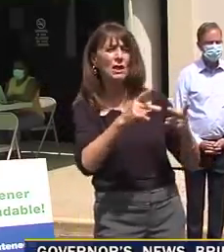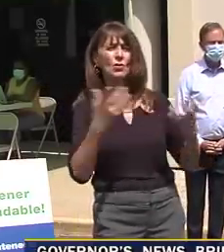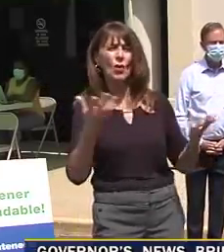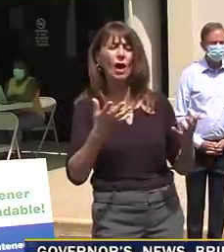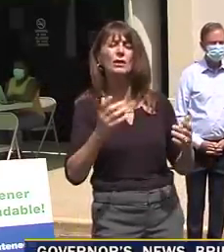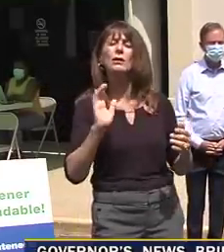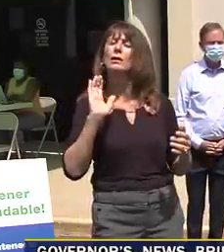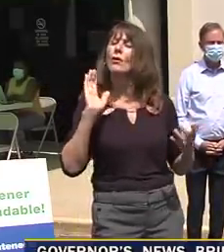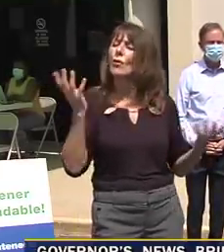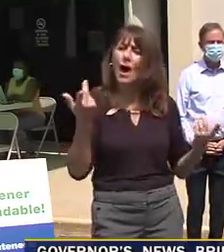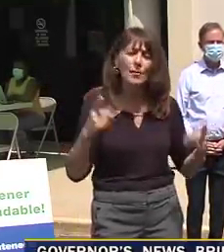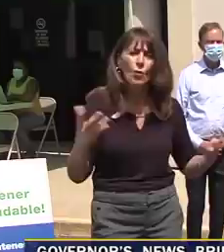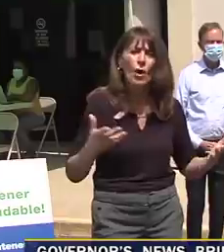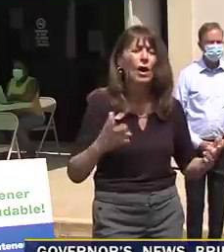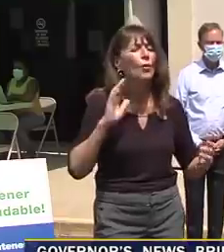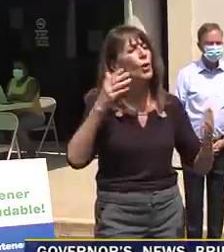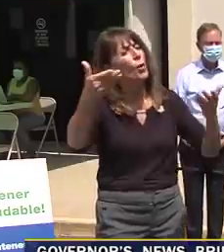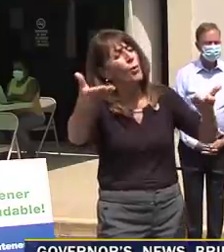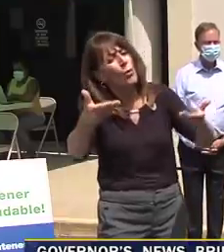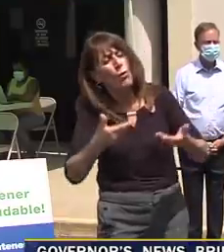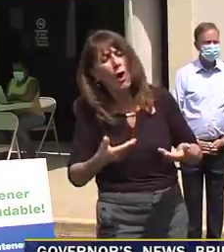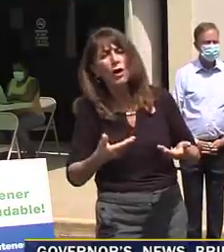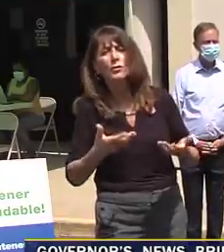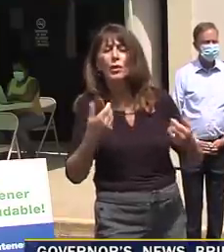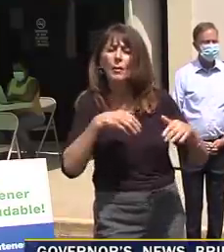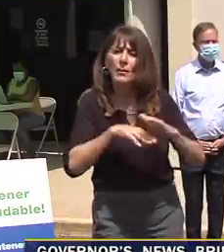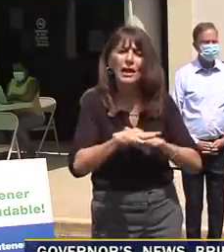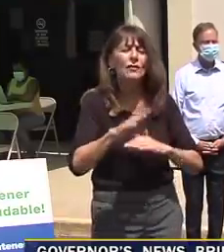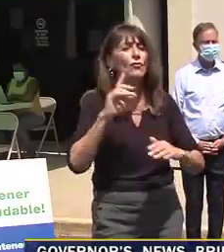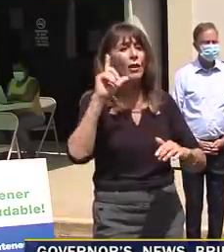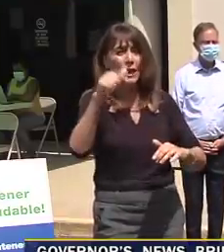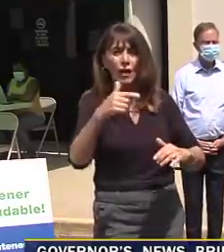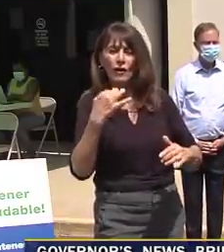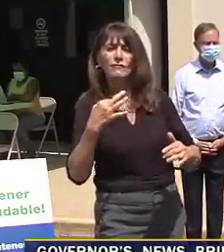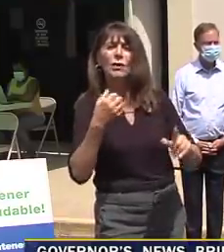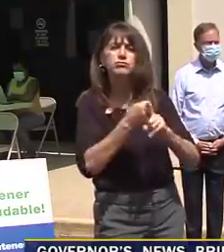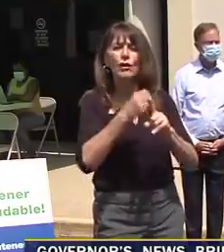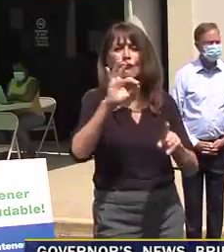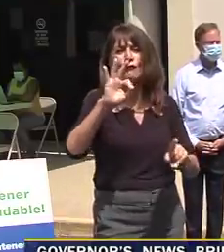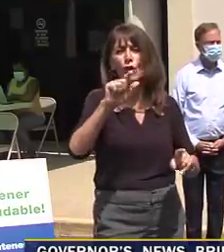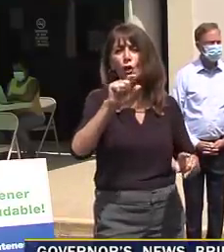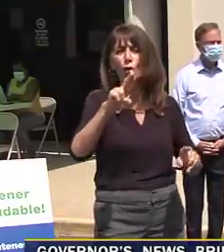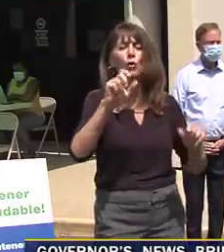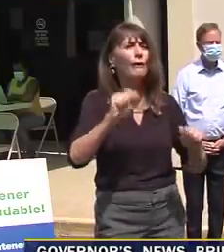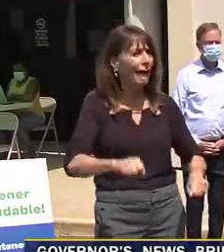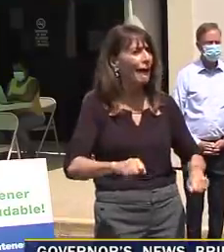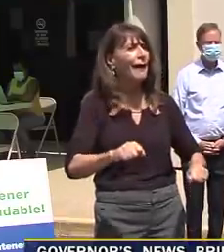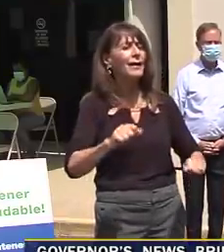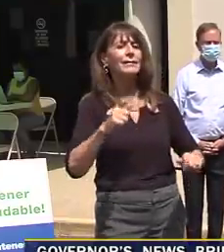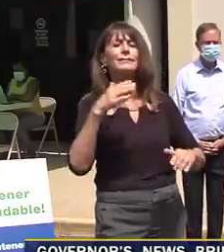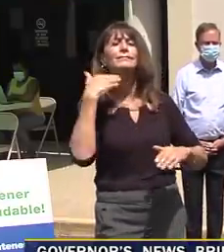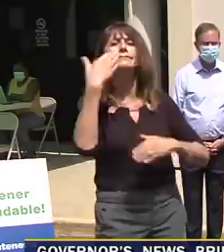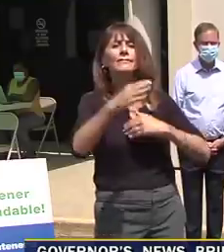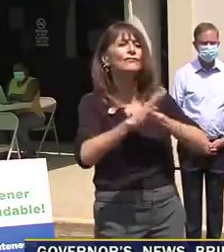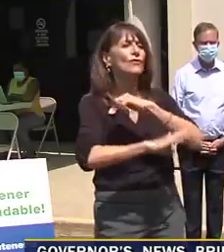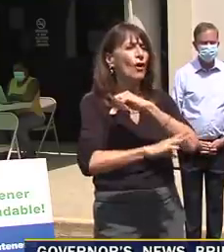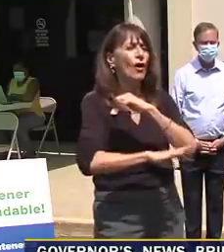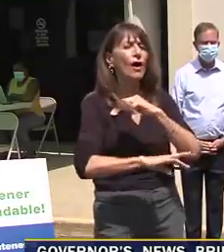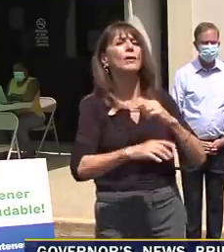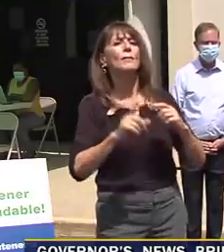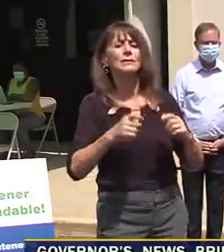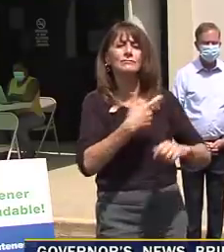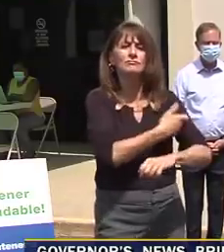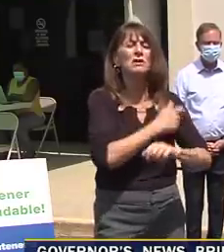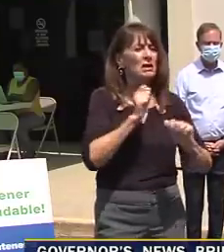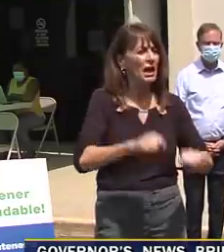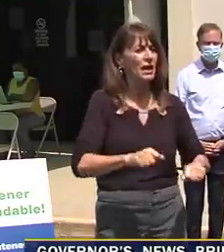be welcomed. It'll be a great place to get your flu shot in the fall when you need one, and they